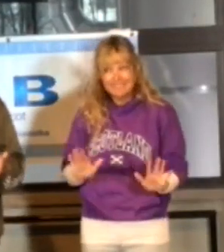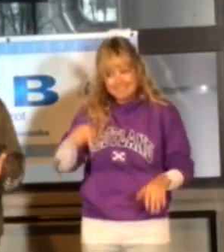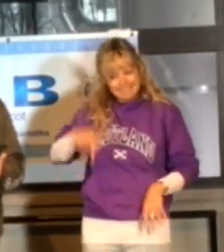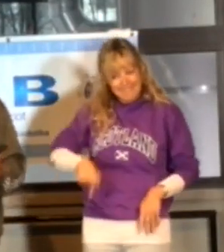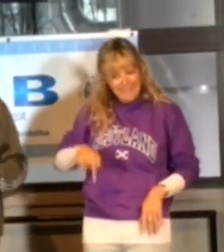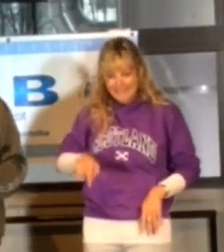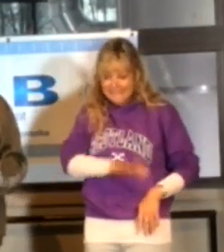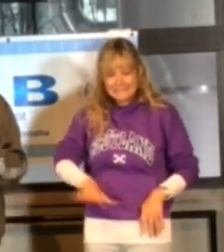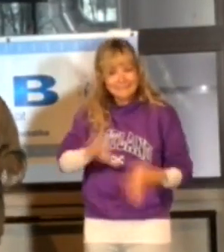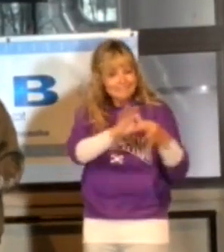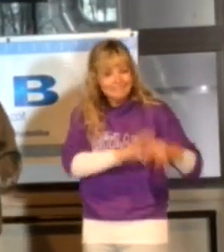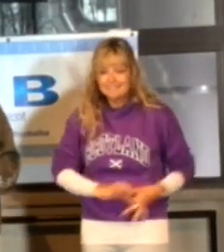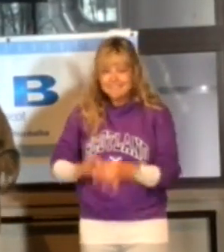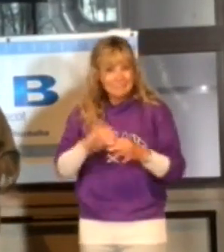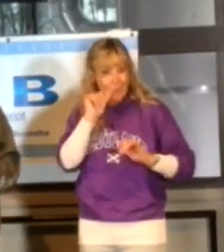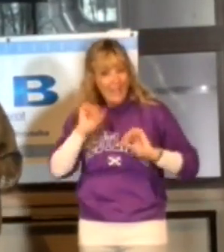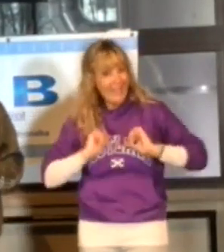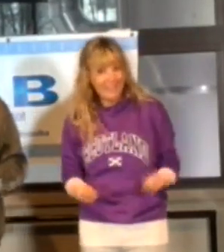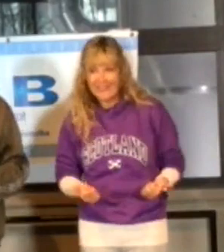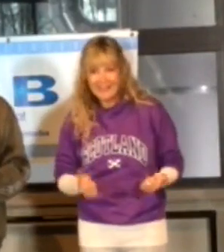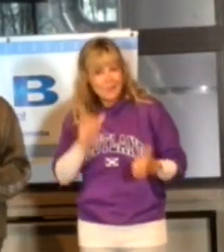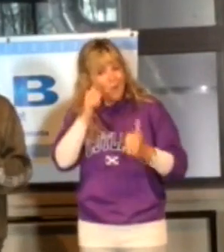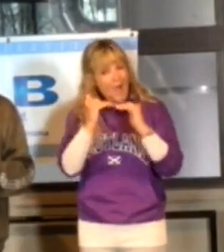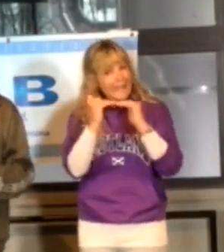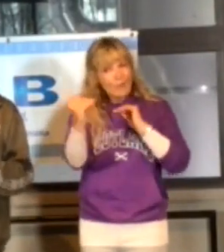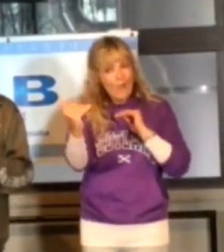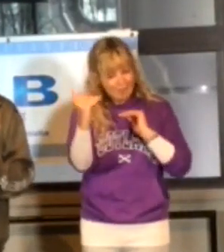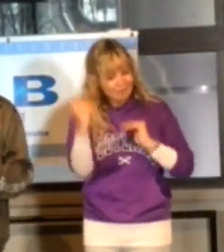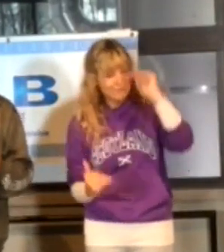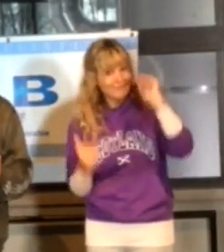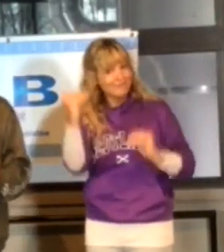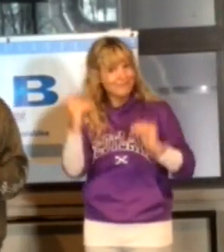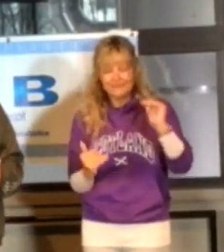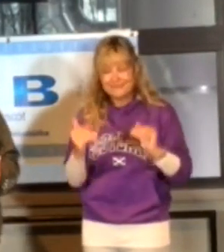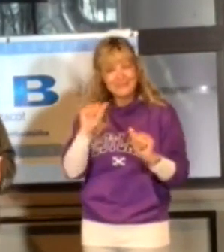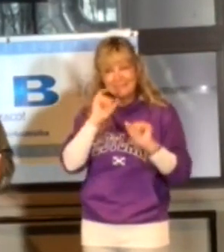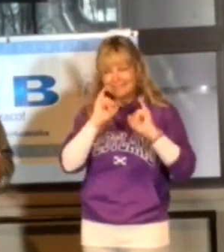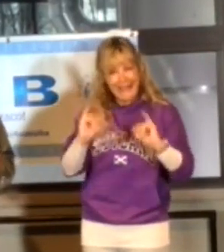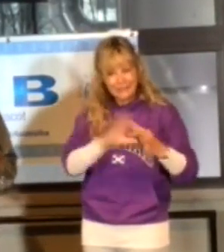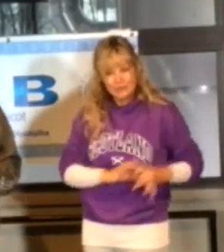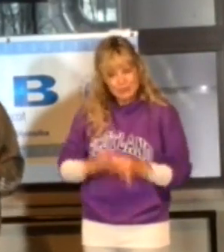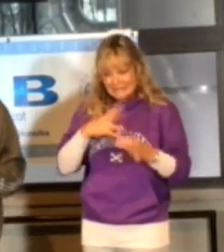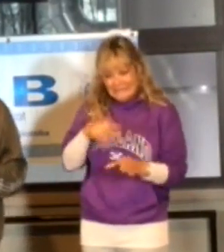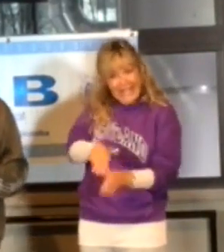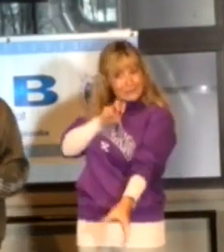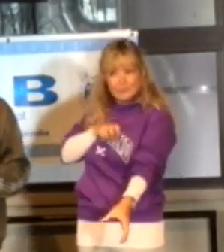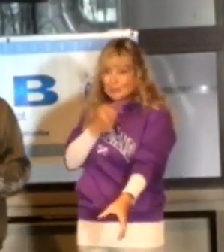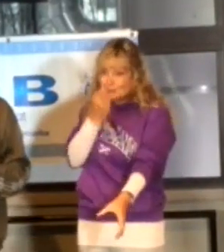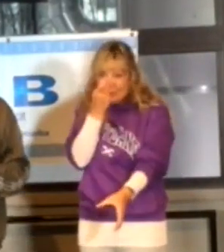unequal, unworkable union. And unless we get out of it soon, you know,